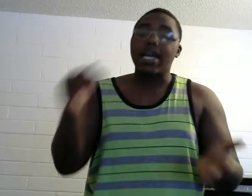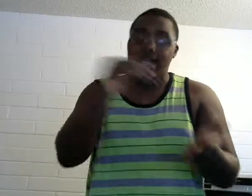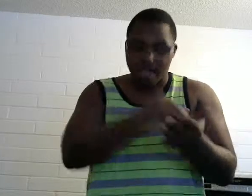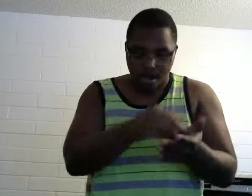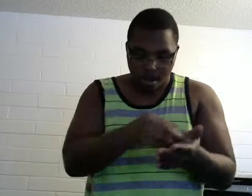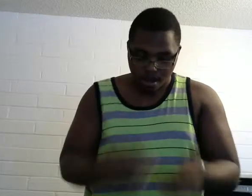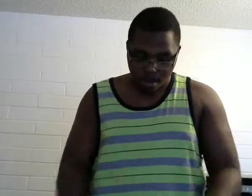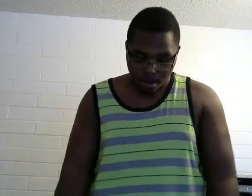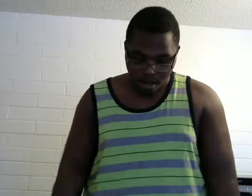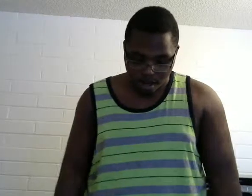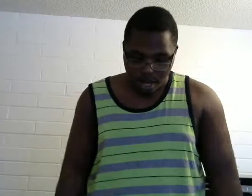again.